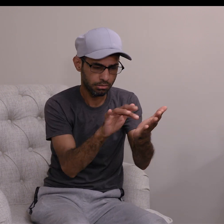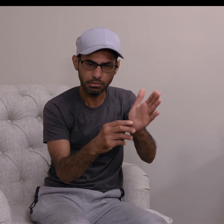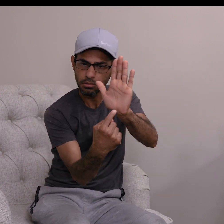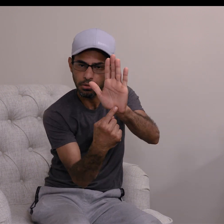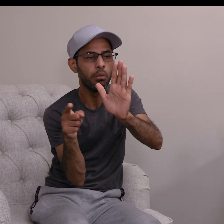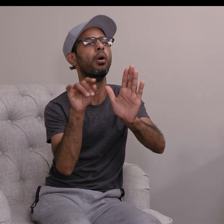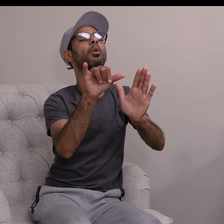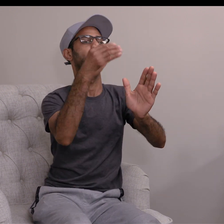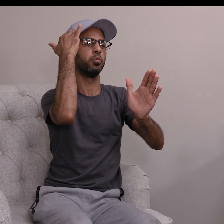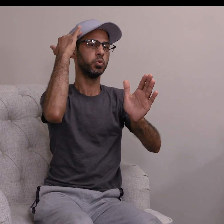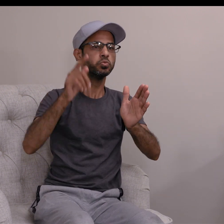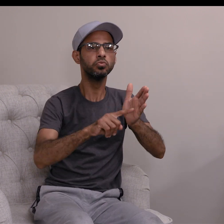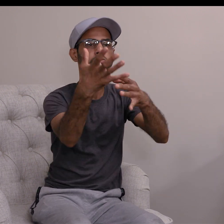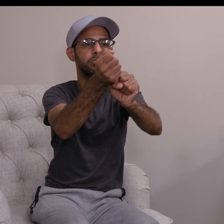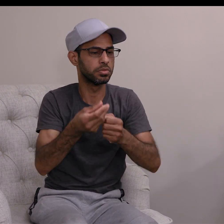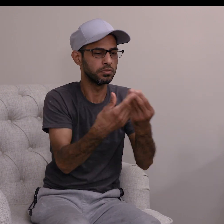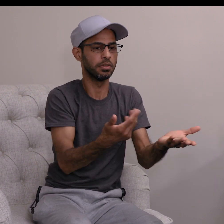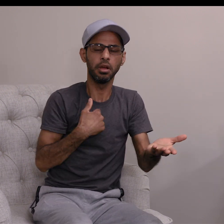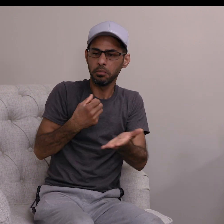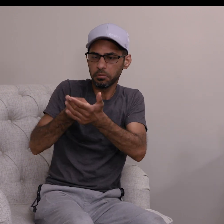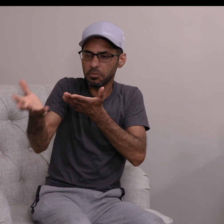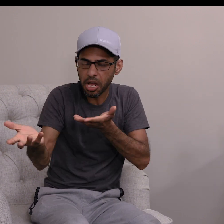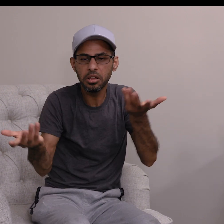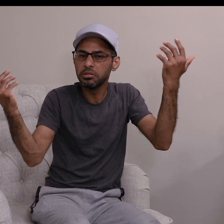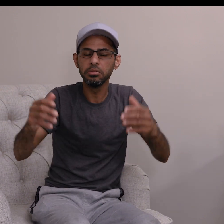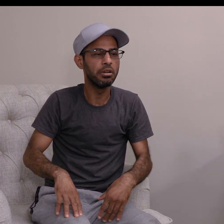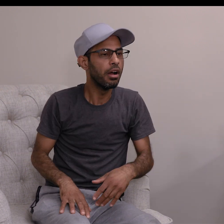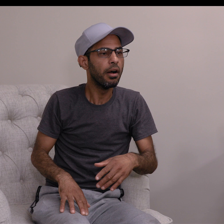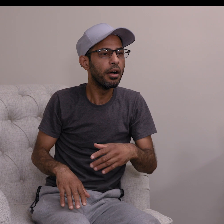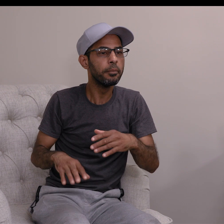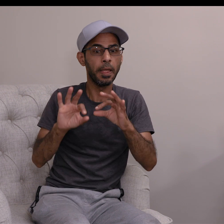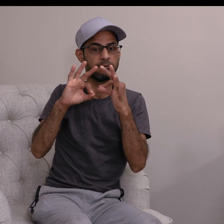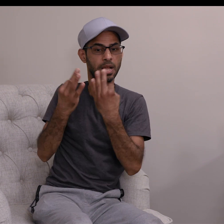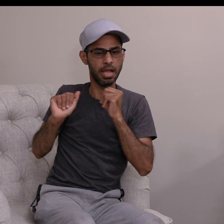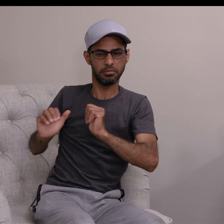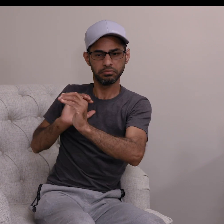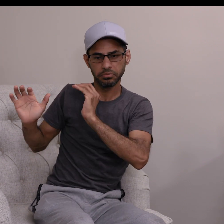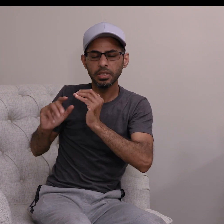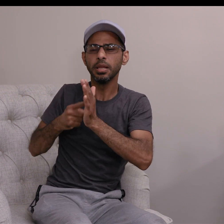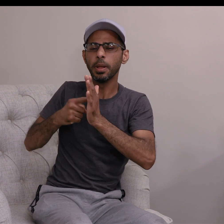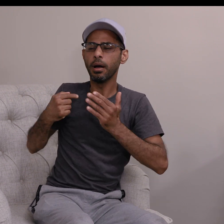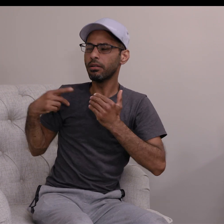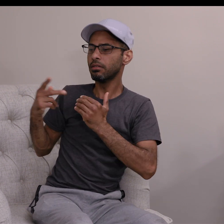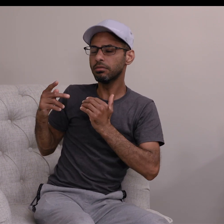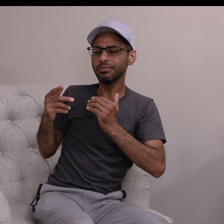need something, I'll type it in and then they can read it and I get it right away. It's just so much easier. Family can communicate with me that